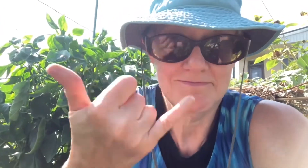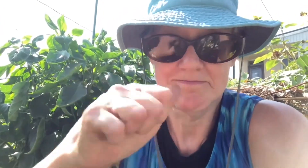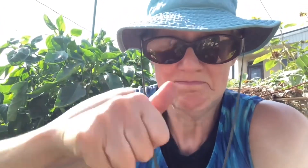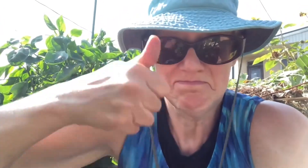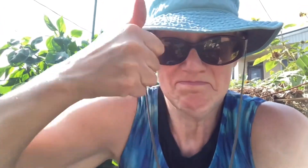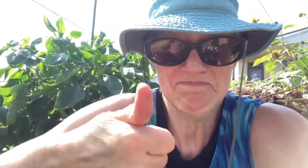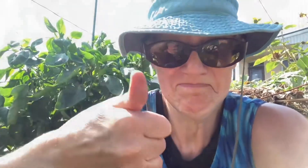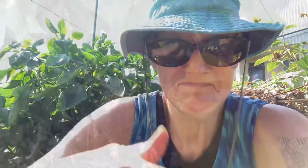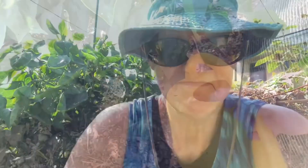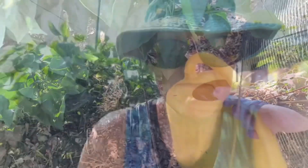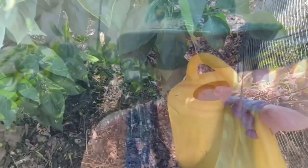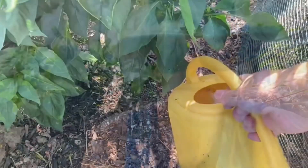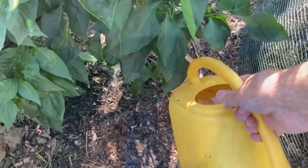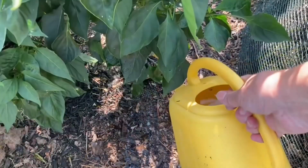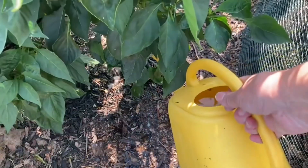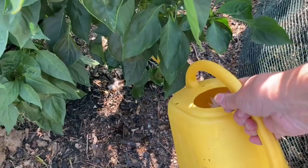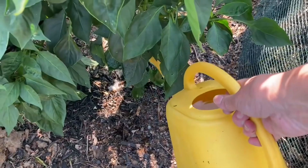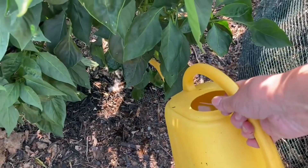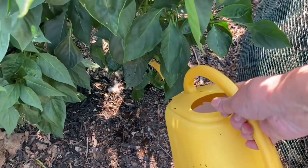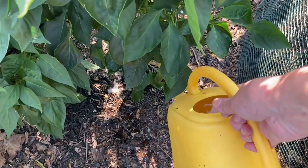the cow mag.